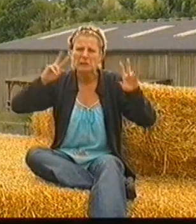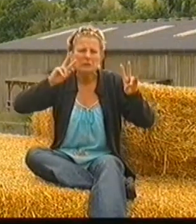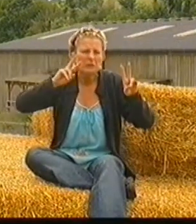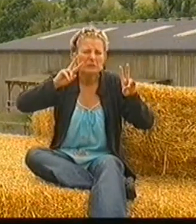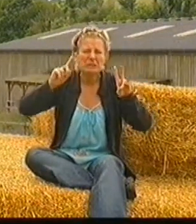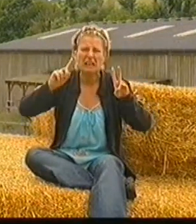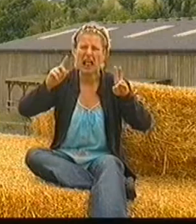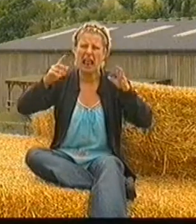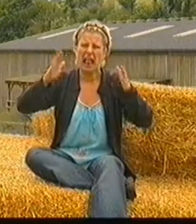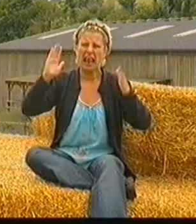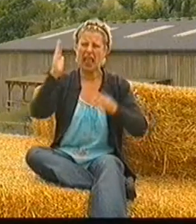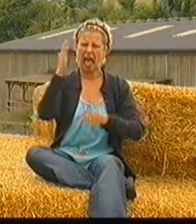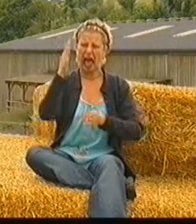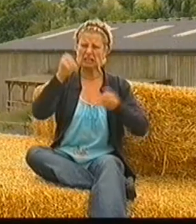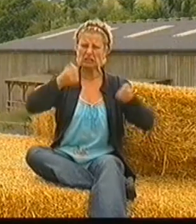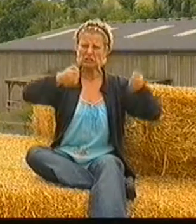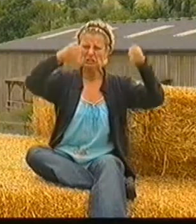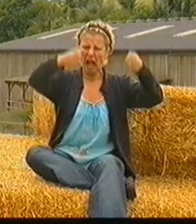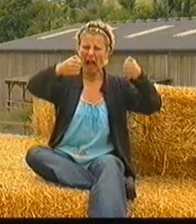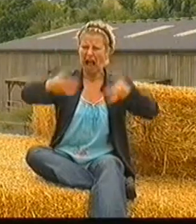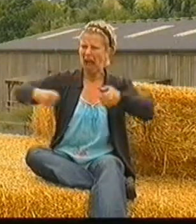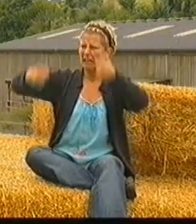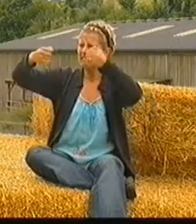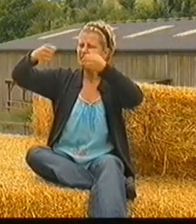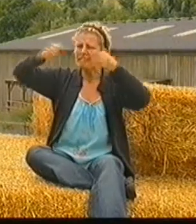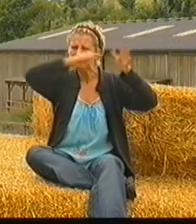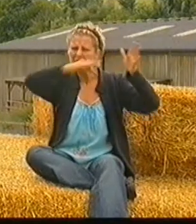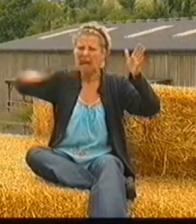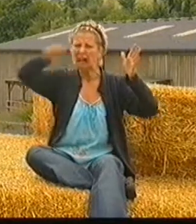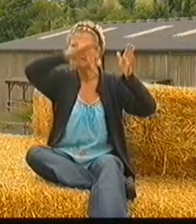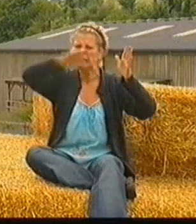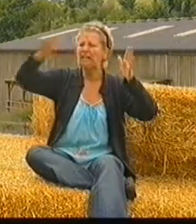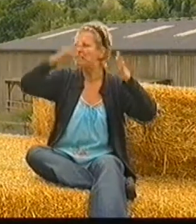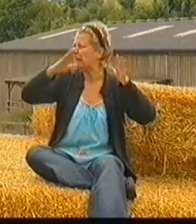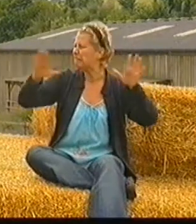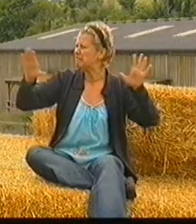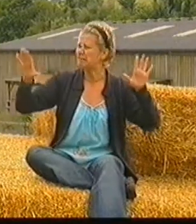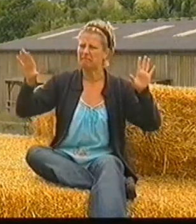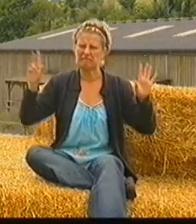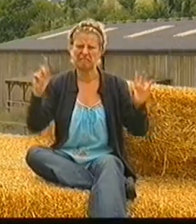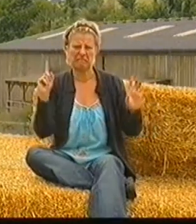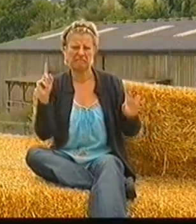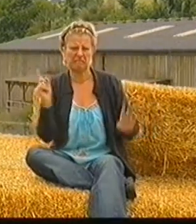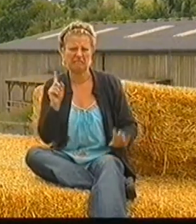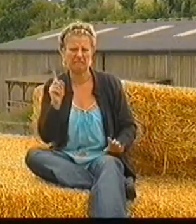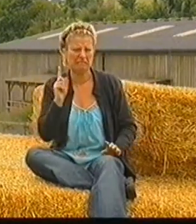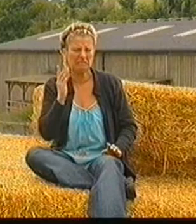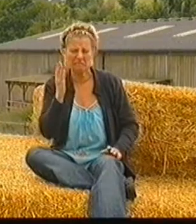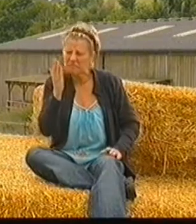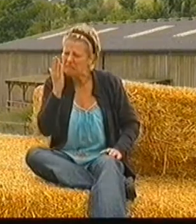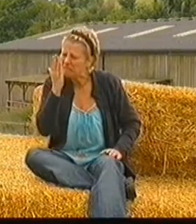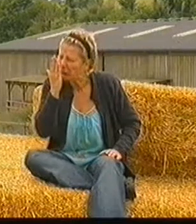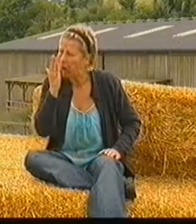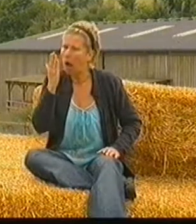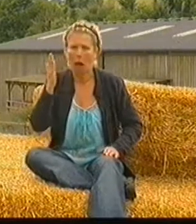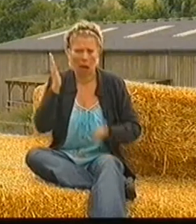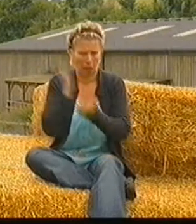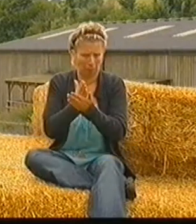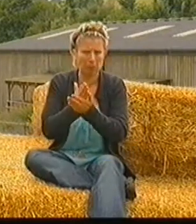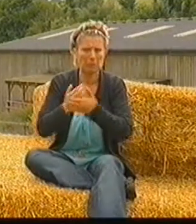they began to see what looked like a whole lot of big glass jars standing upon shelves around the walls. They went